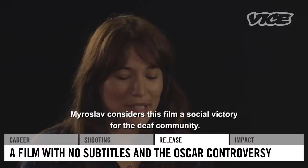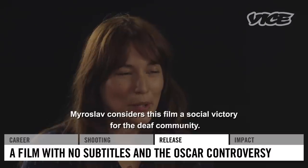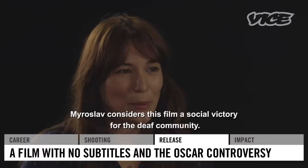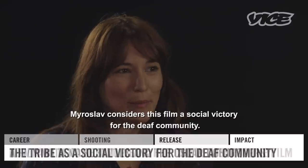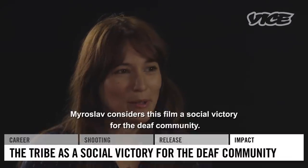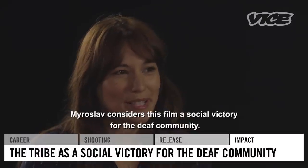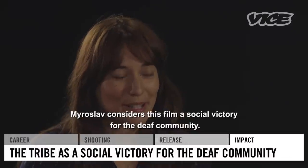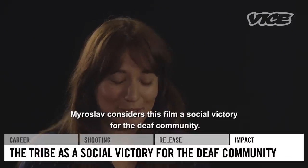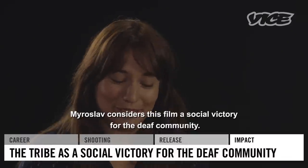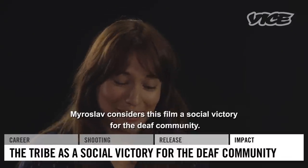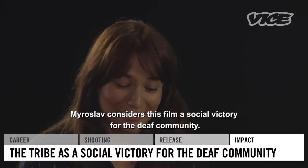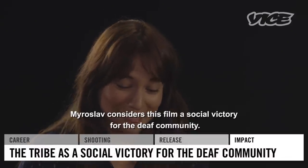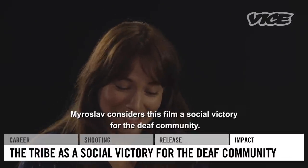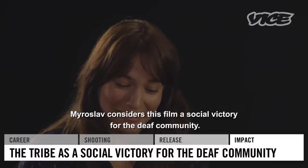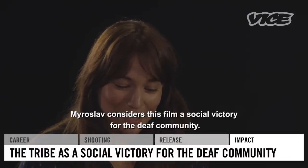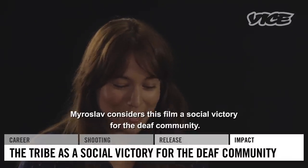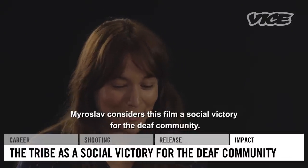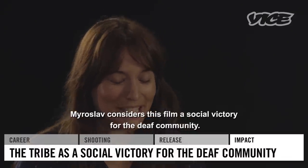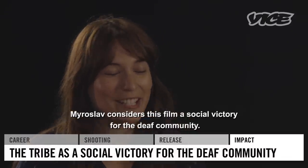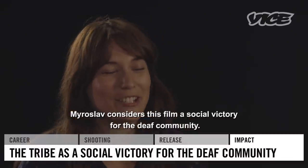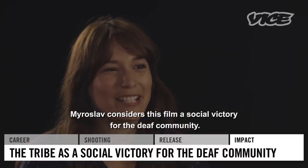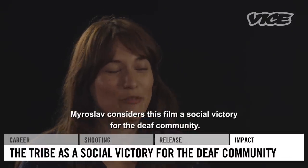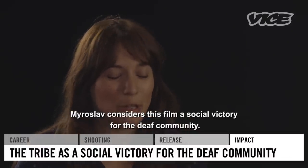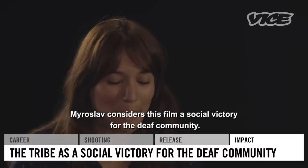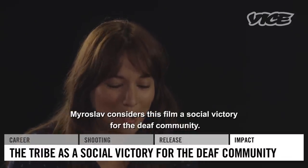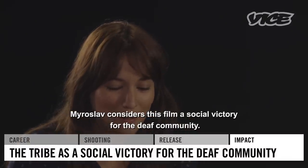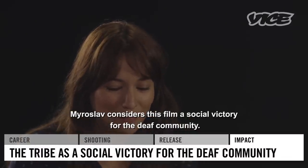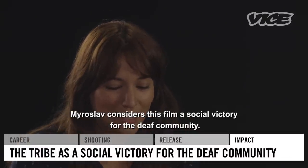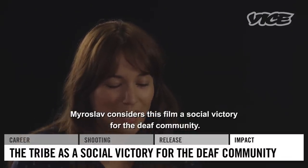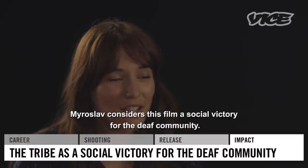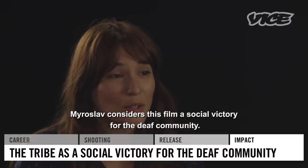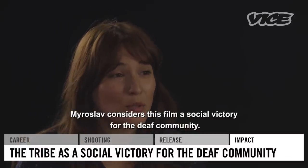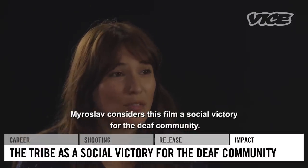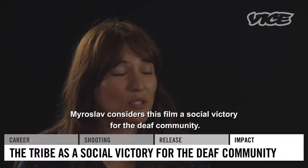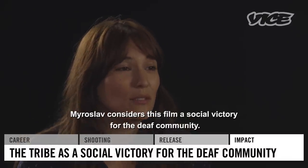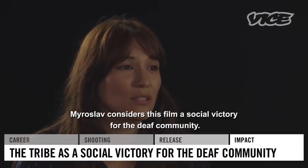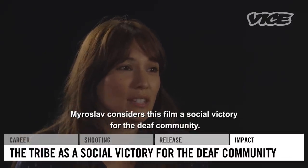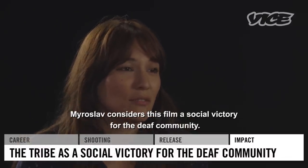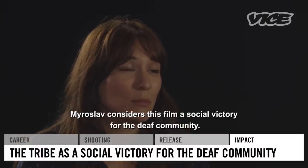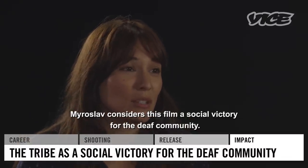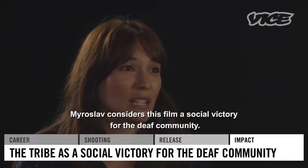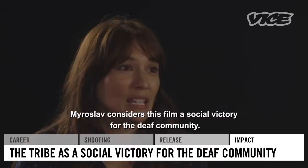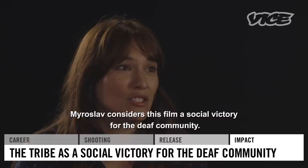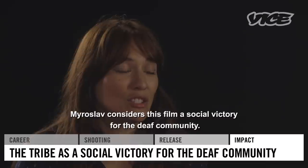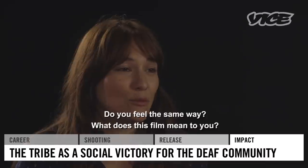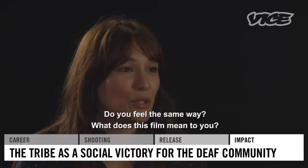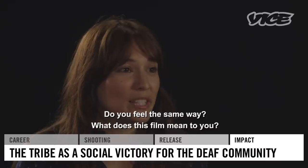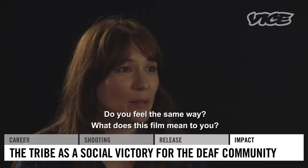So Miroslav, Miroslav considers this film a social victory for the deaf community. Do you feel the same